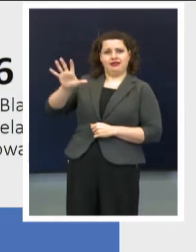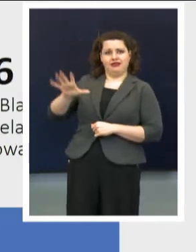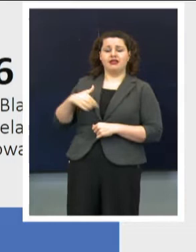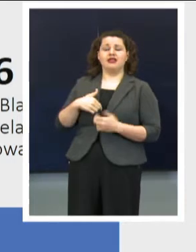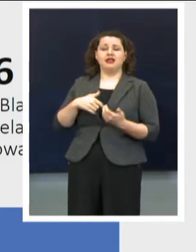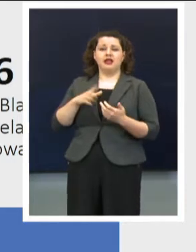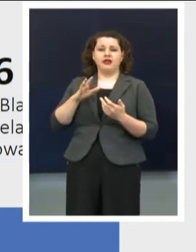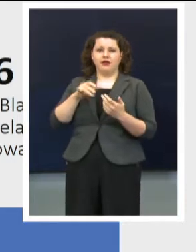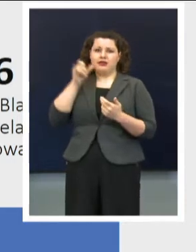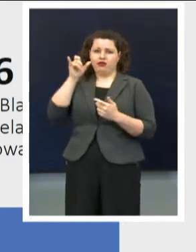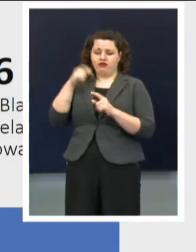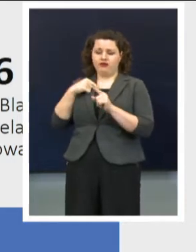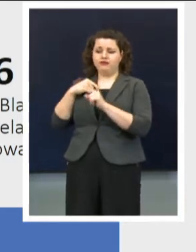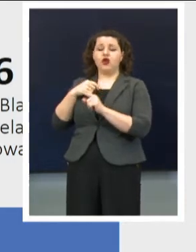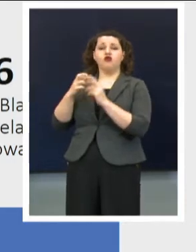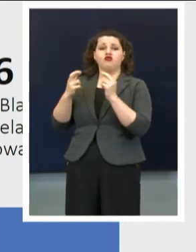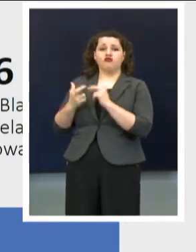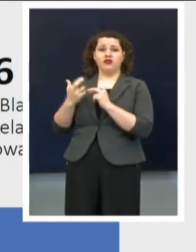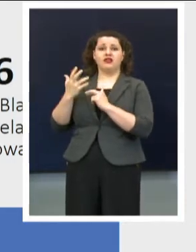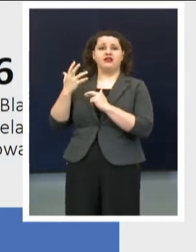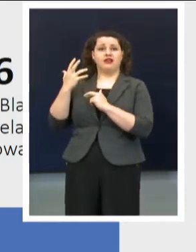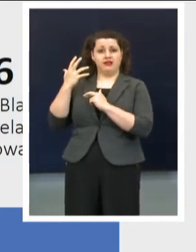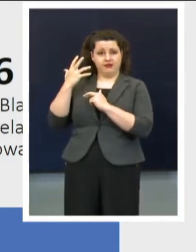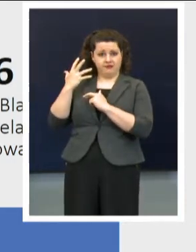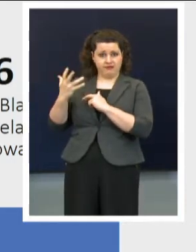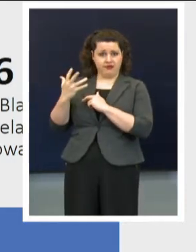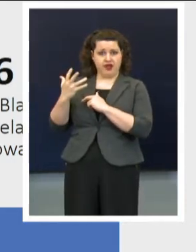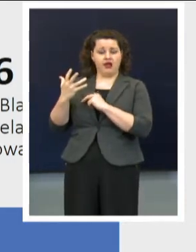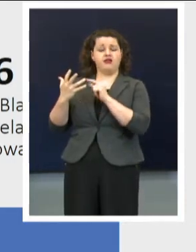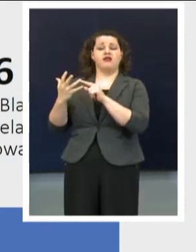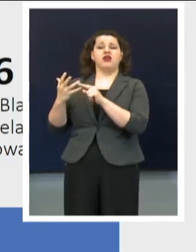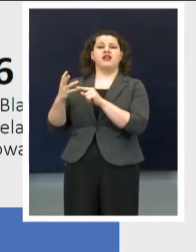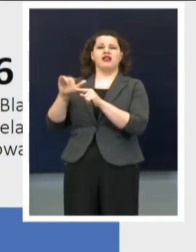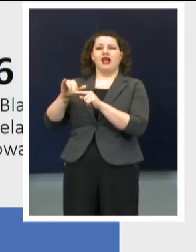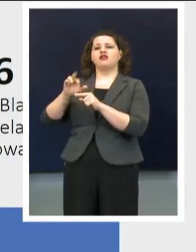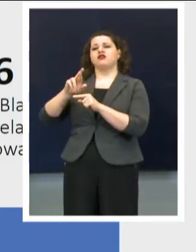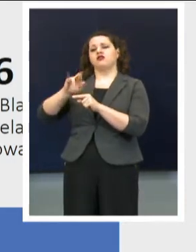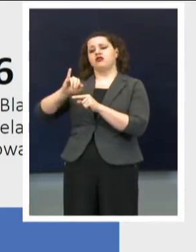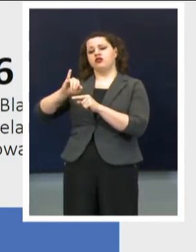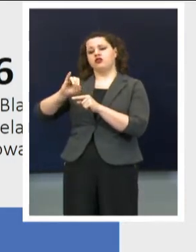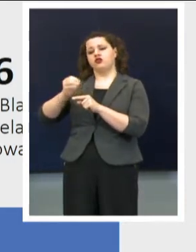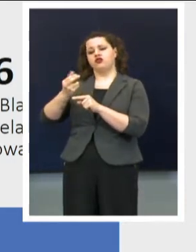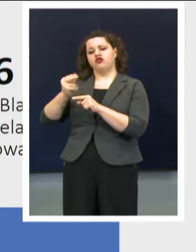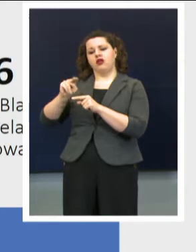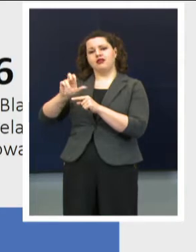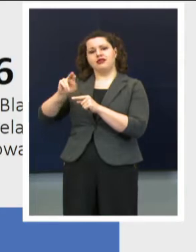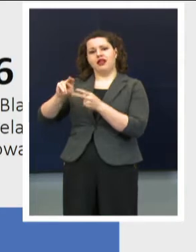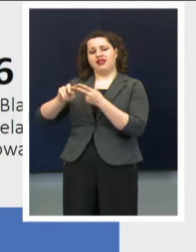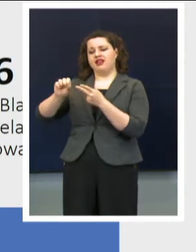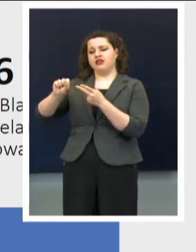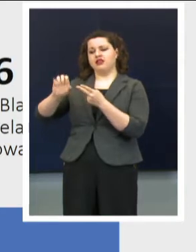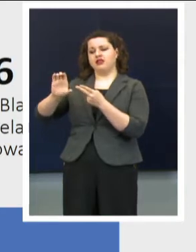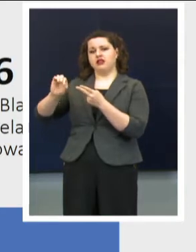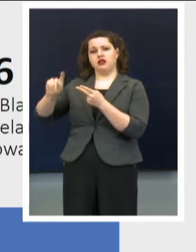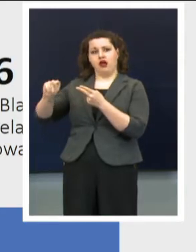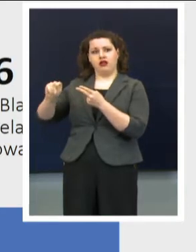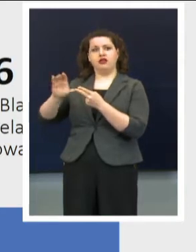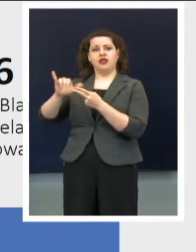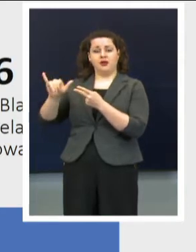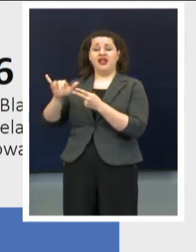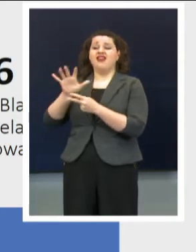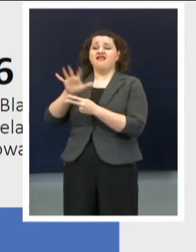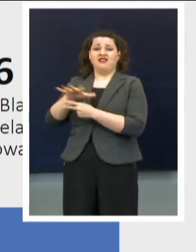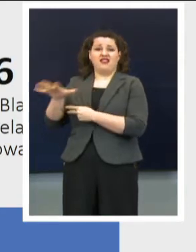of yesterday, Region 5, where Johnson County and Scott County is located, we had 55 COVID-19